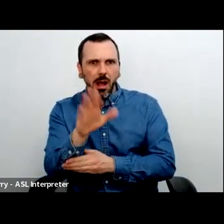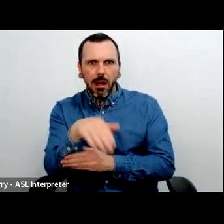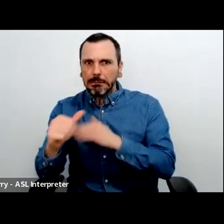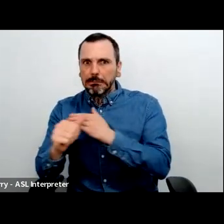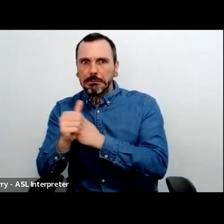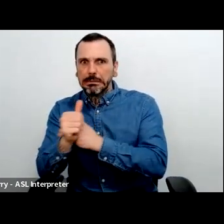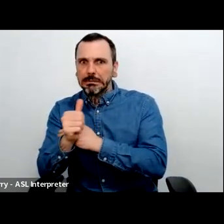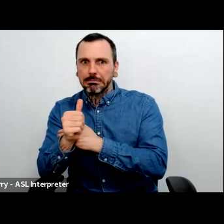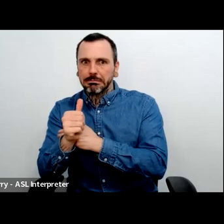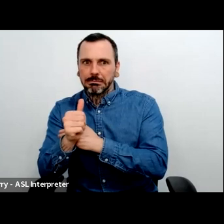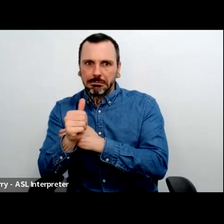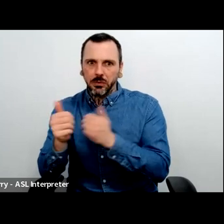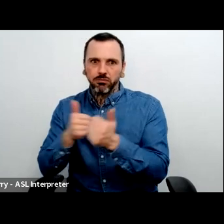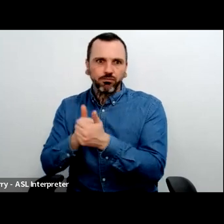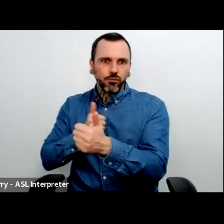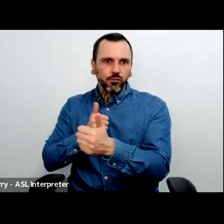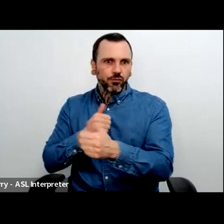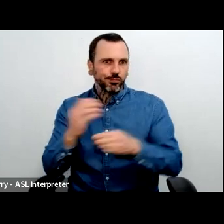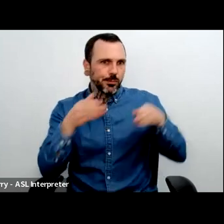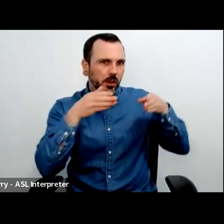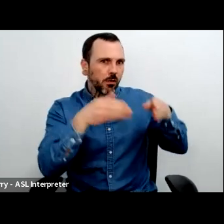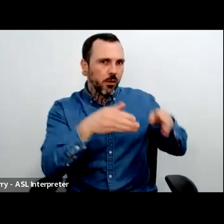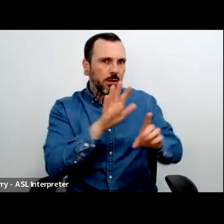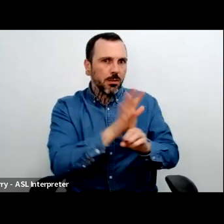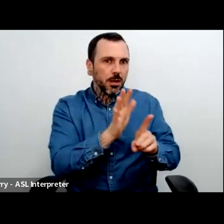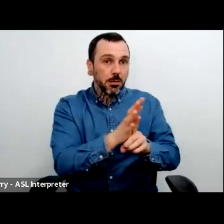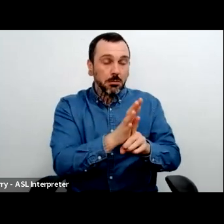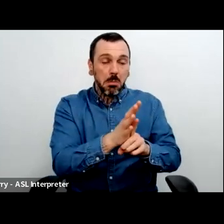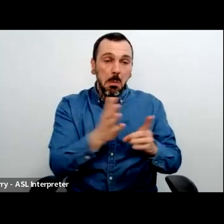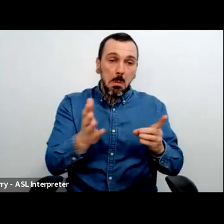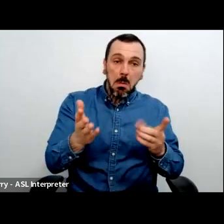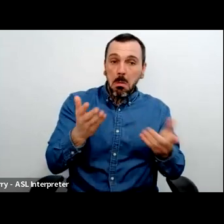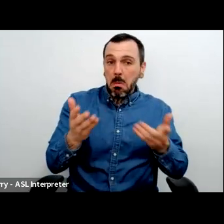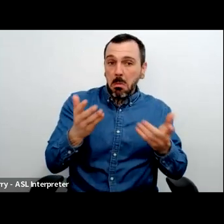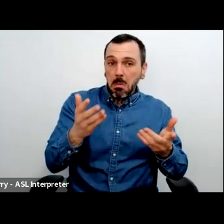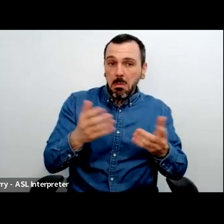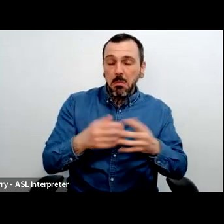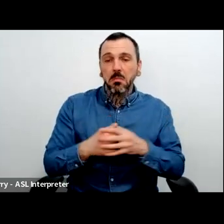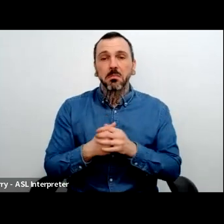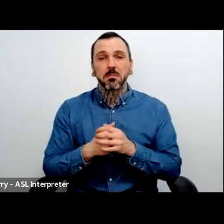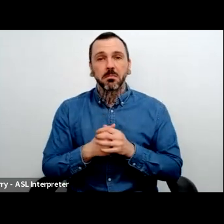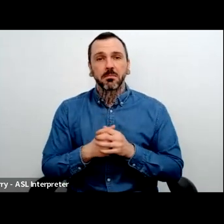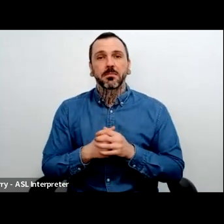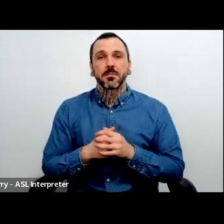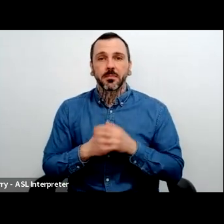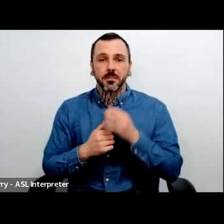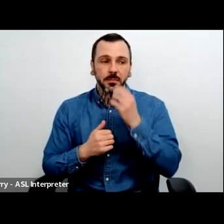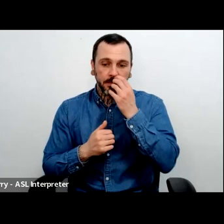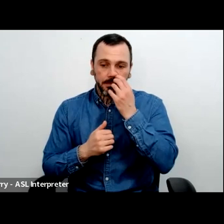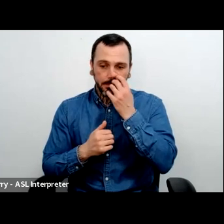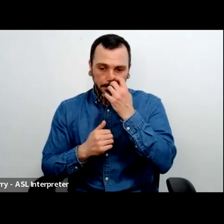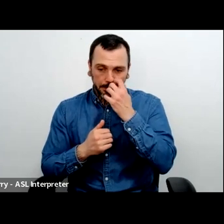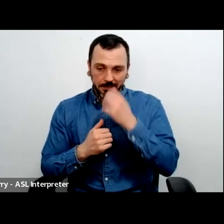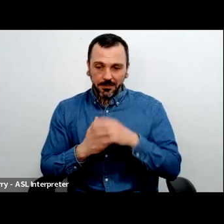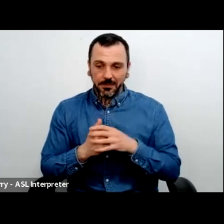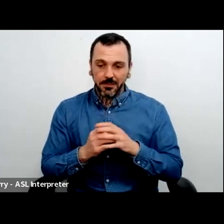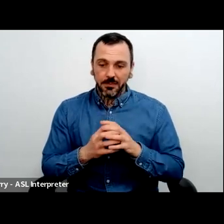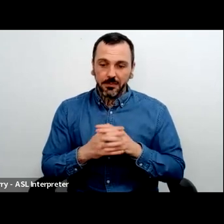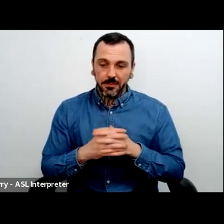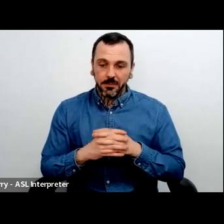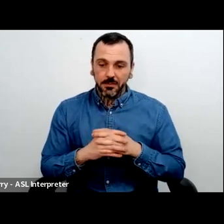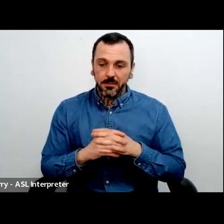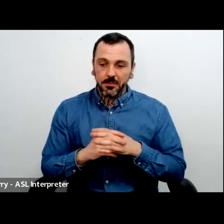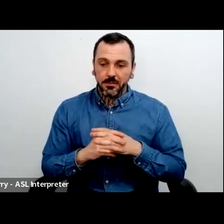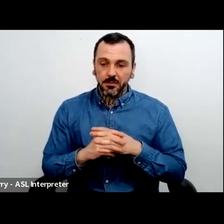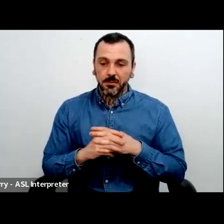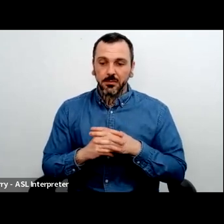and companies across the country? So I know there's always the best artistic directors find a way